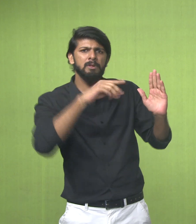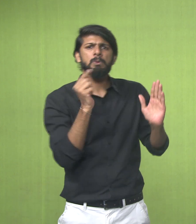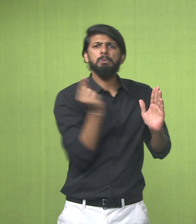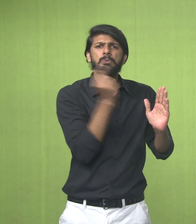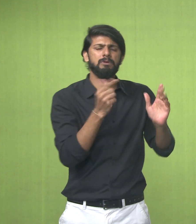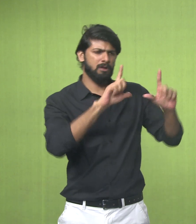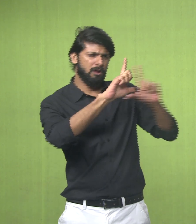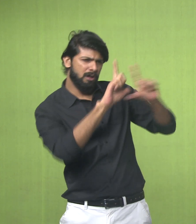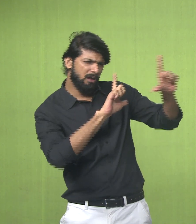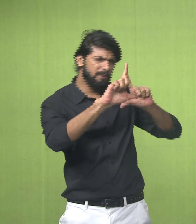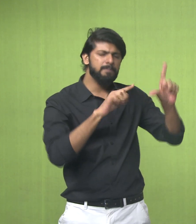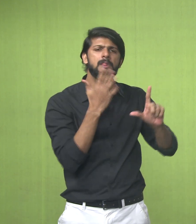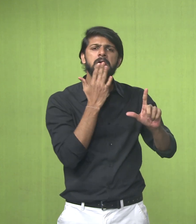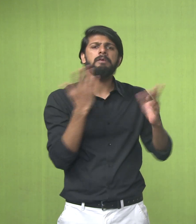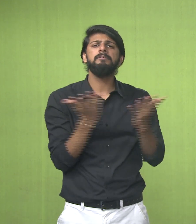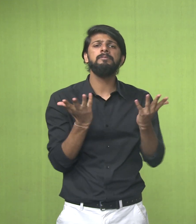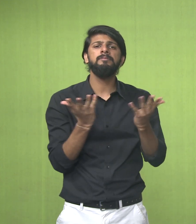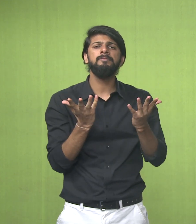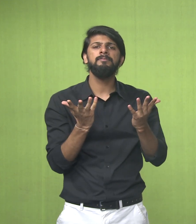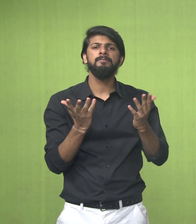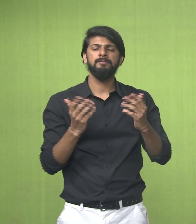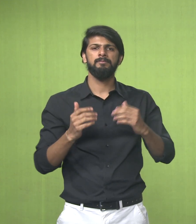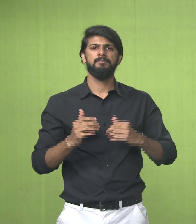What color is used to paint the designs?